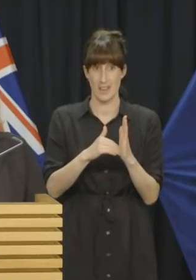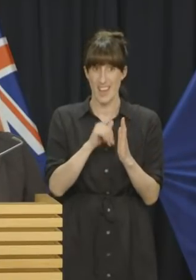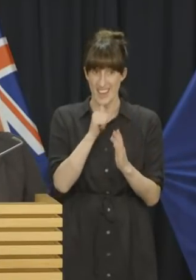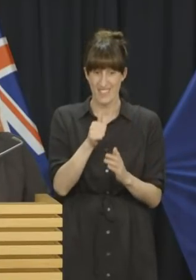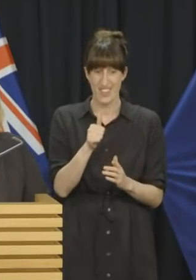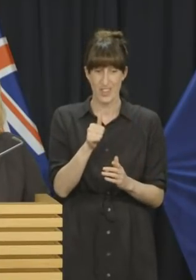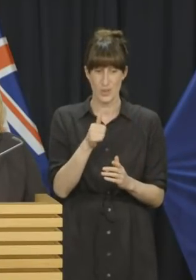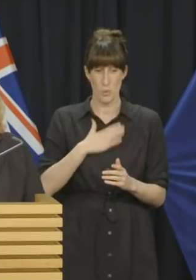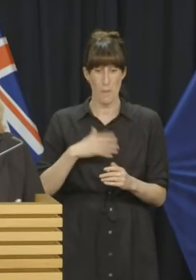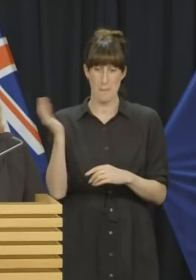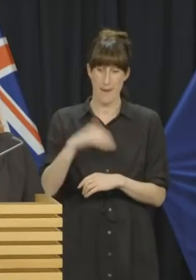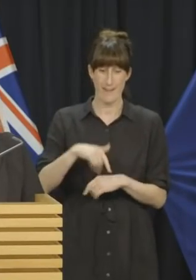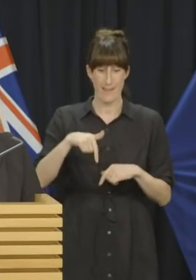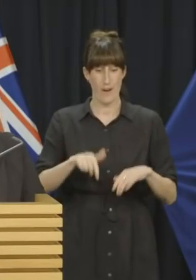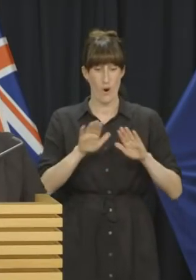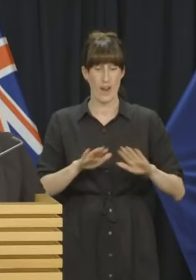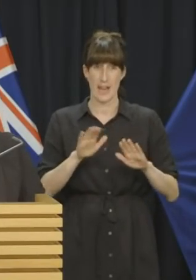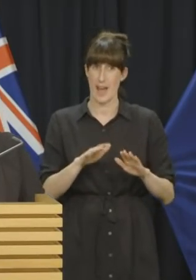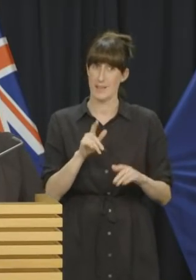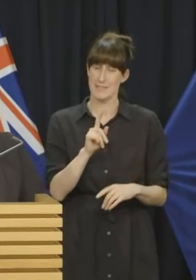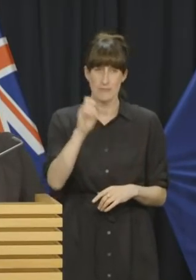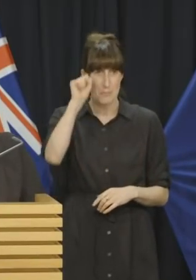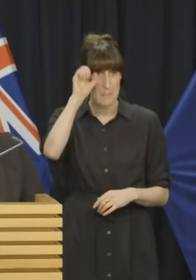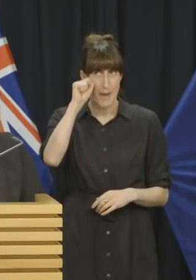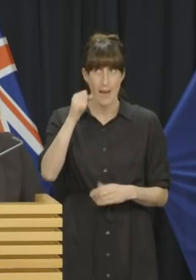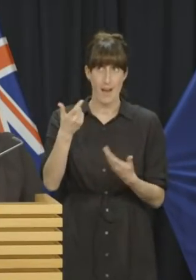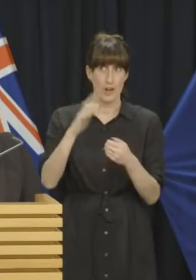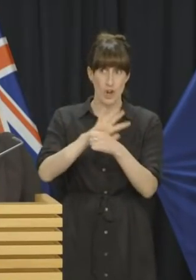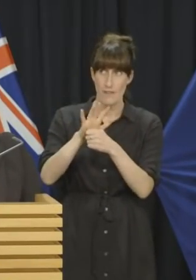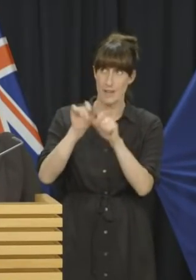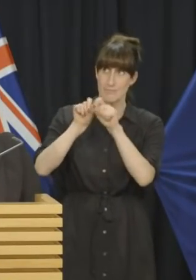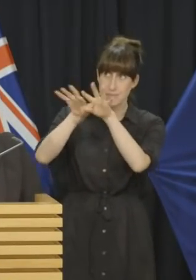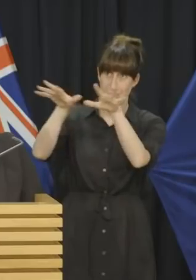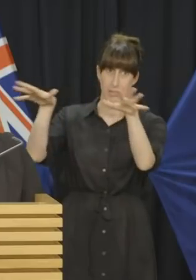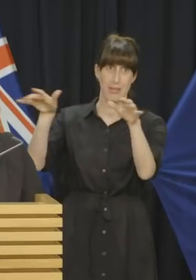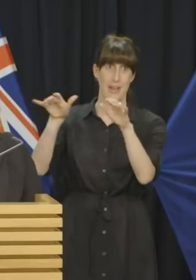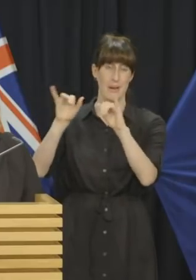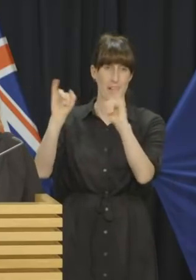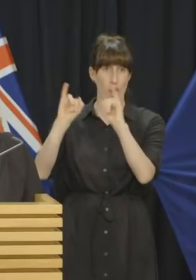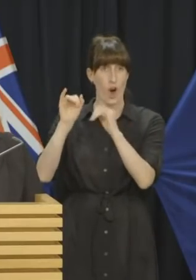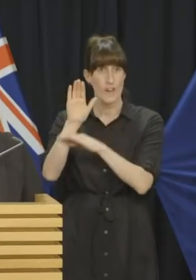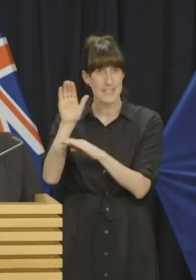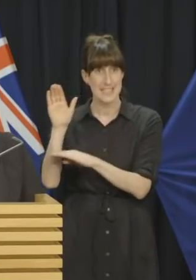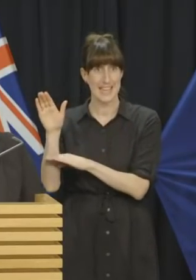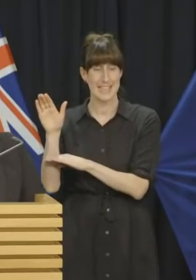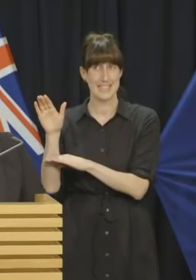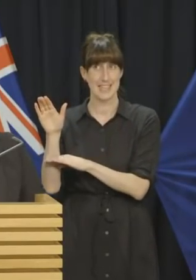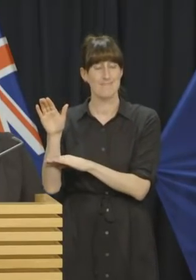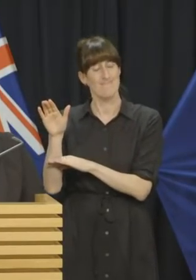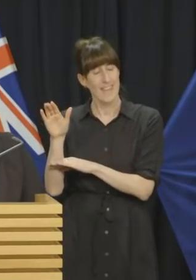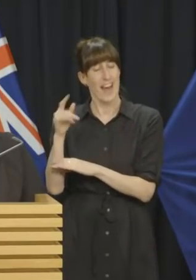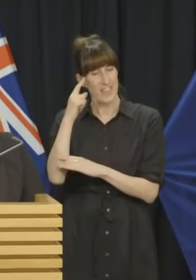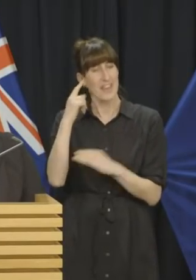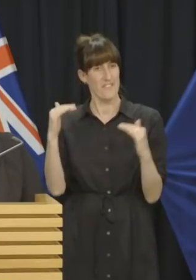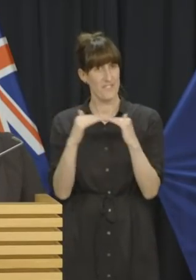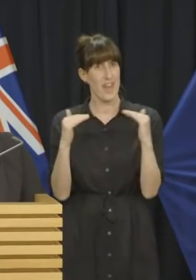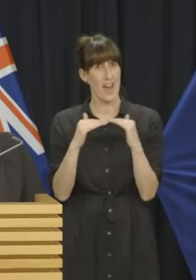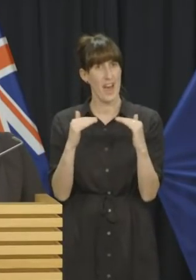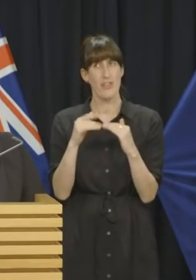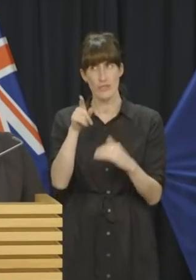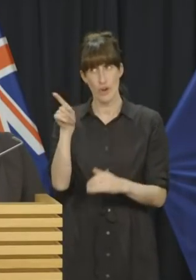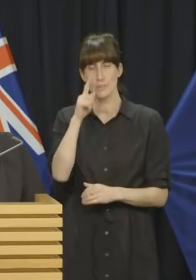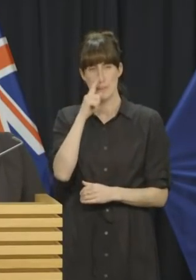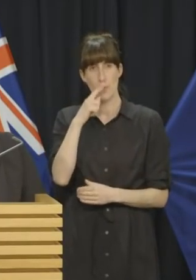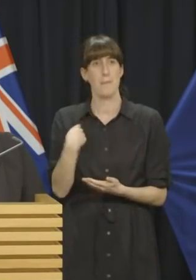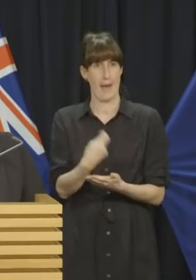global pandemic, when there is a cost on your fellow New Zealanders for your managed isolation, it is fair that you factor into